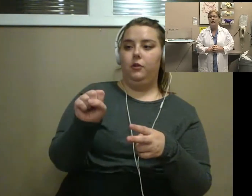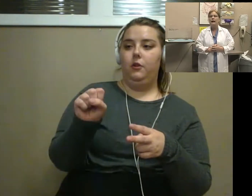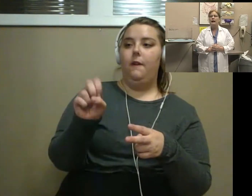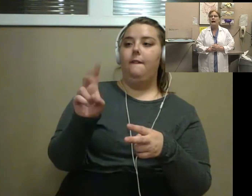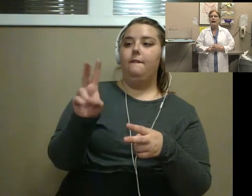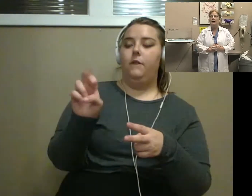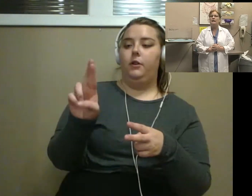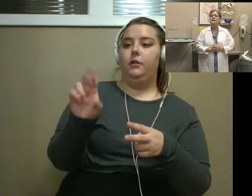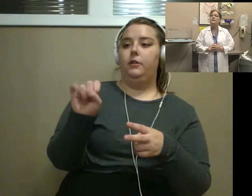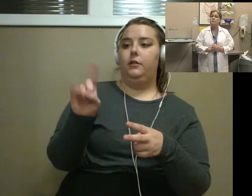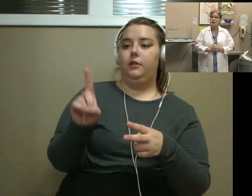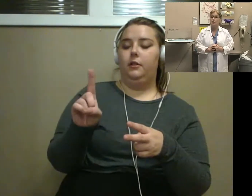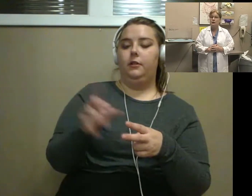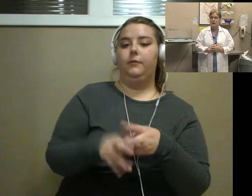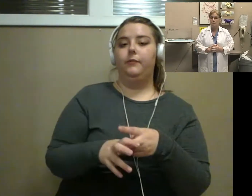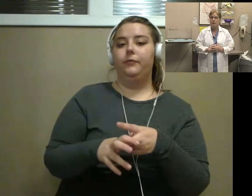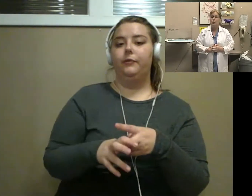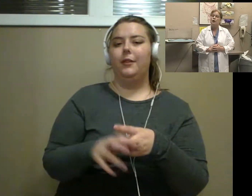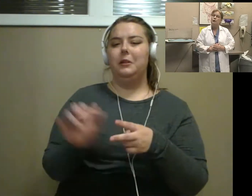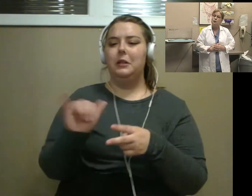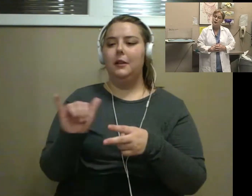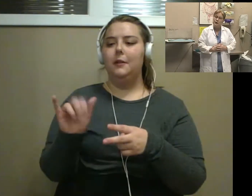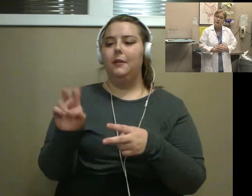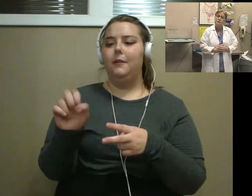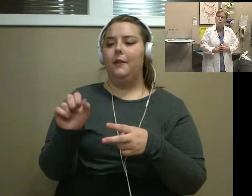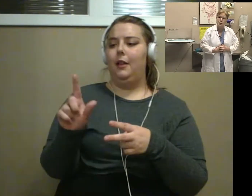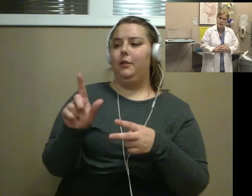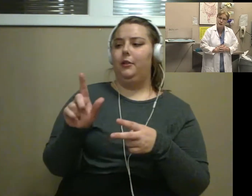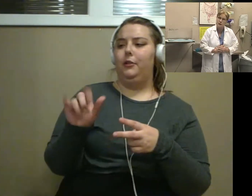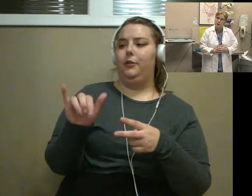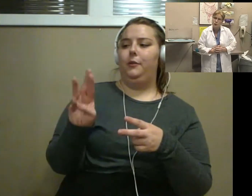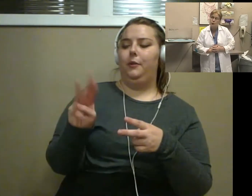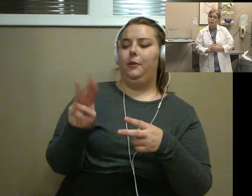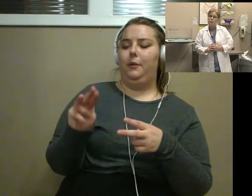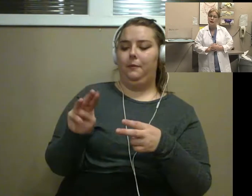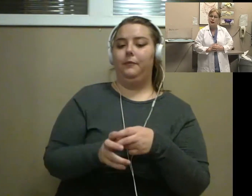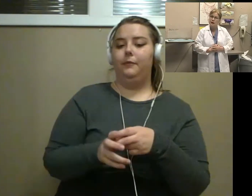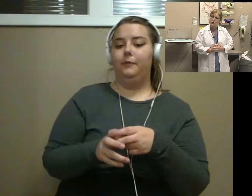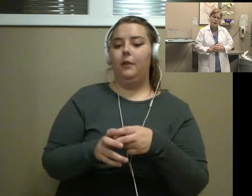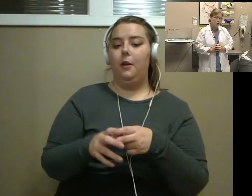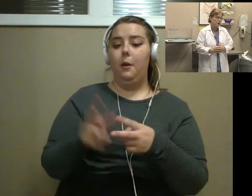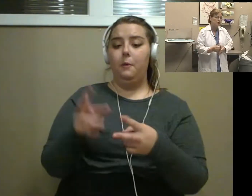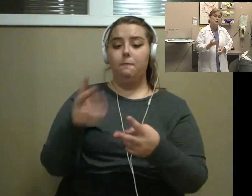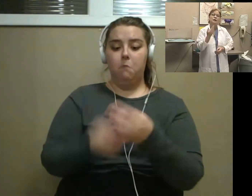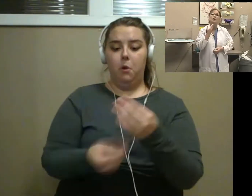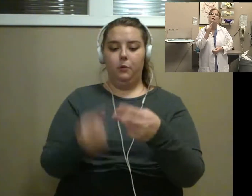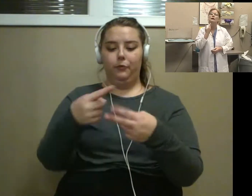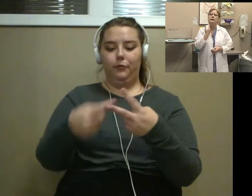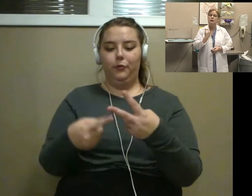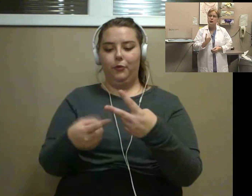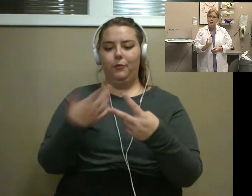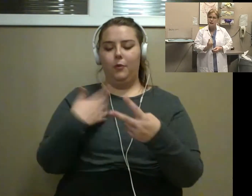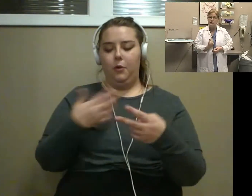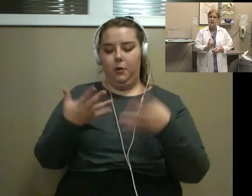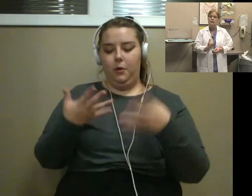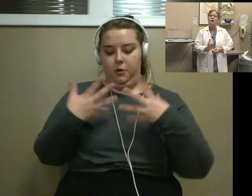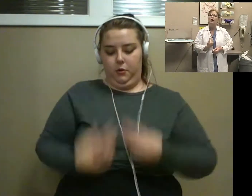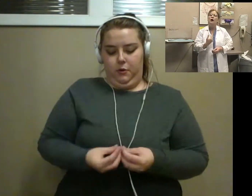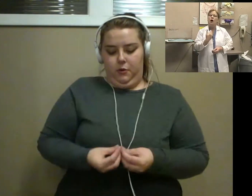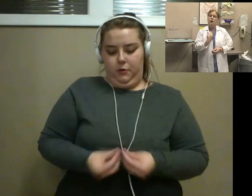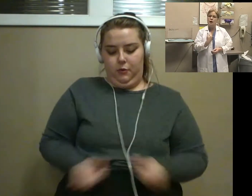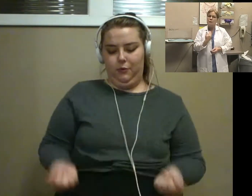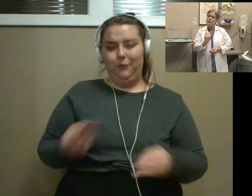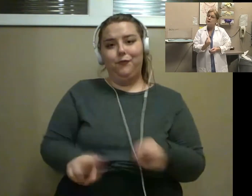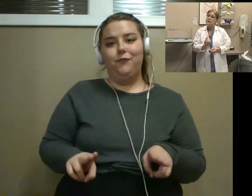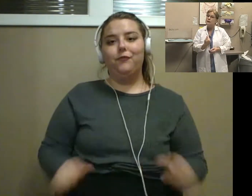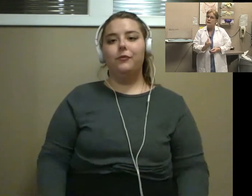acting and it's much safer. The reason for these two medications with this EGD exam